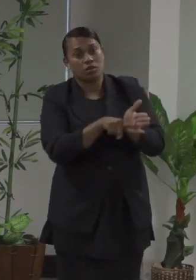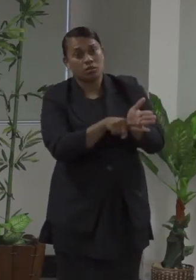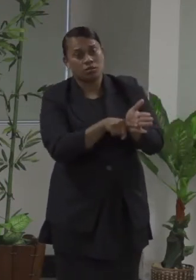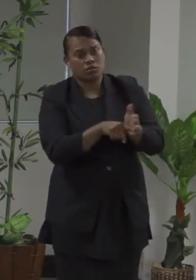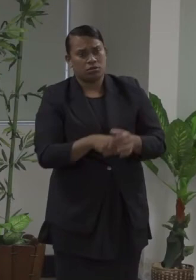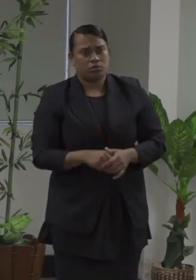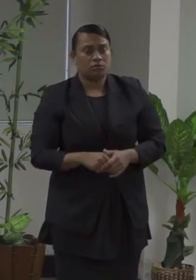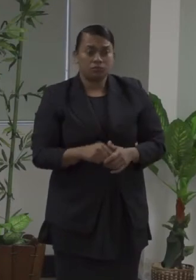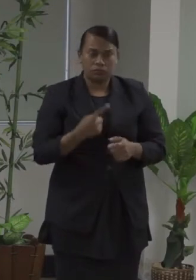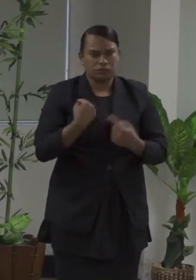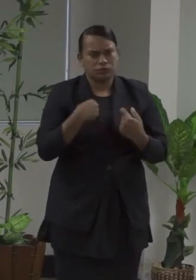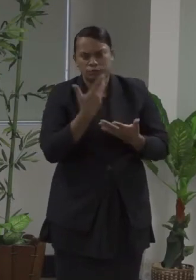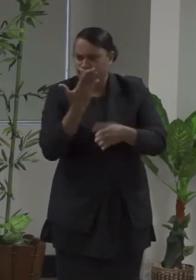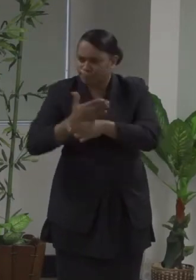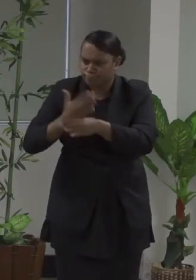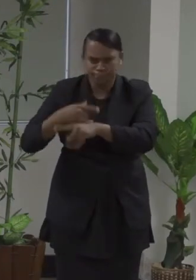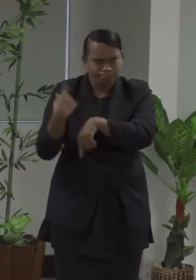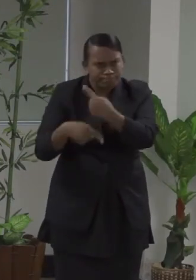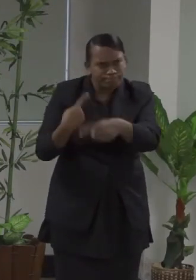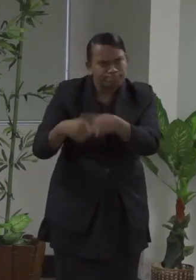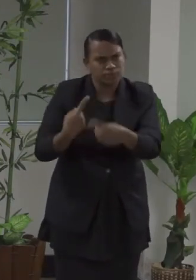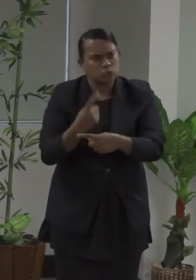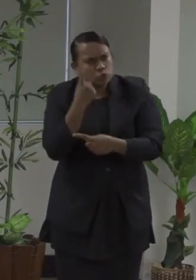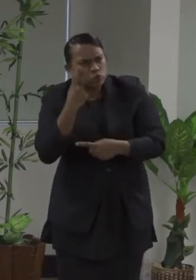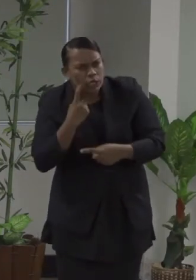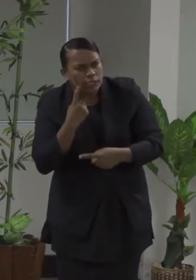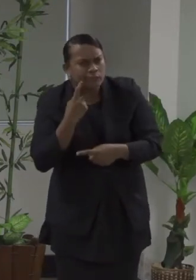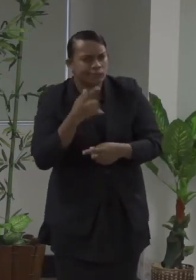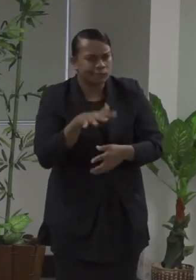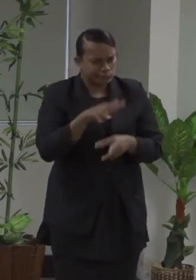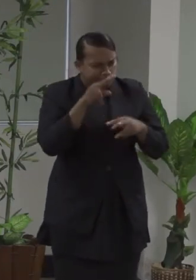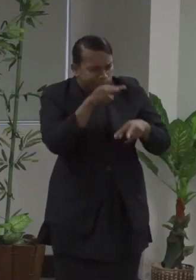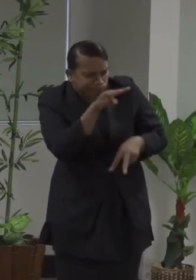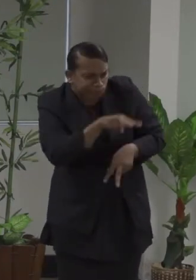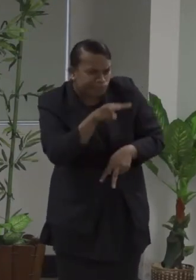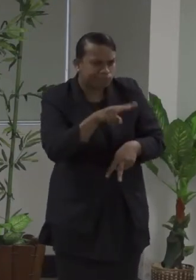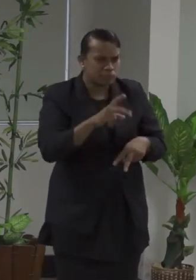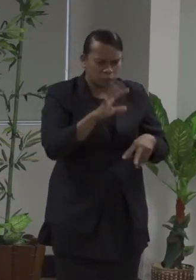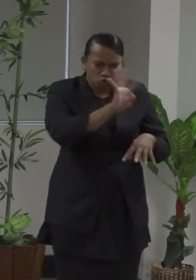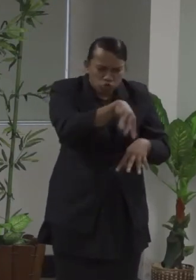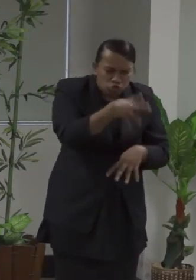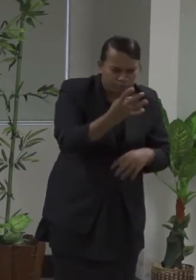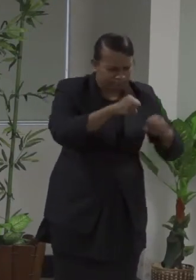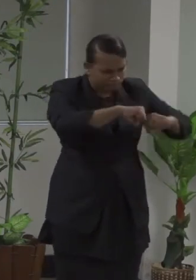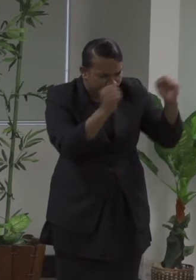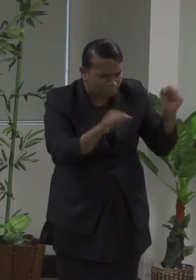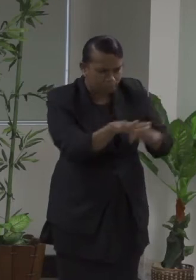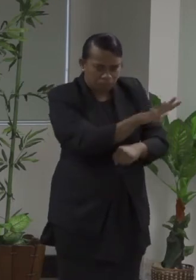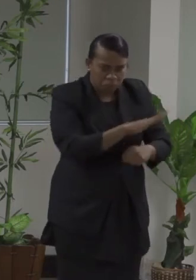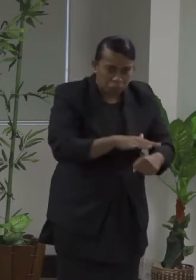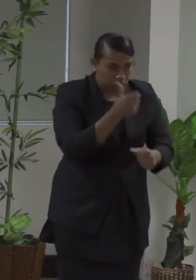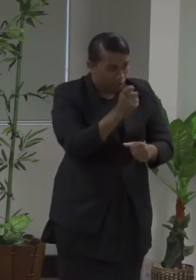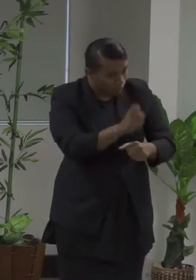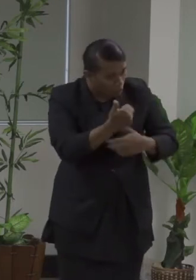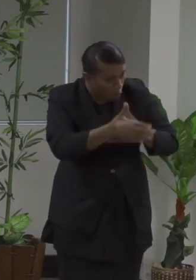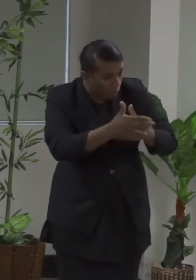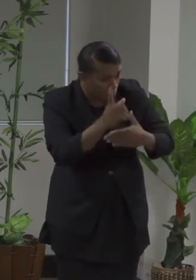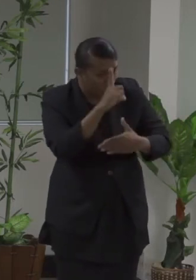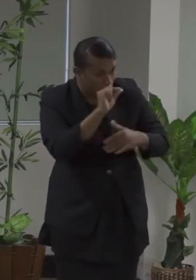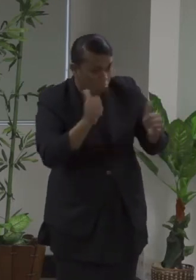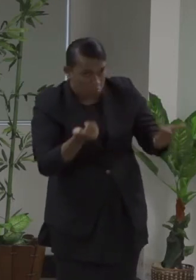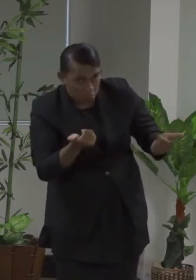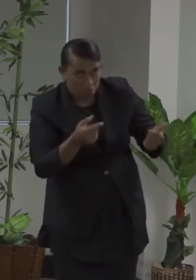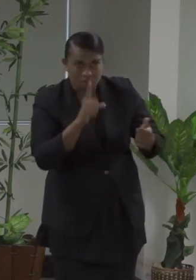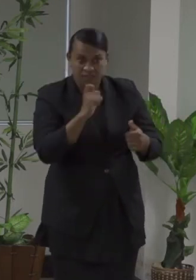work towards the opening of the restrictions that are currently in place. We are asking residents of Lautoka